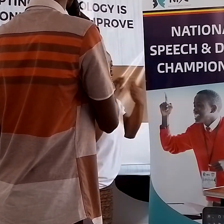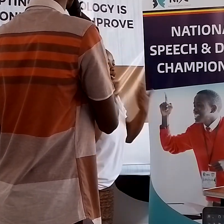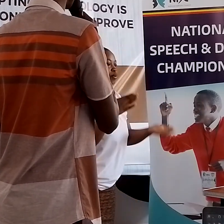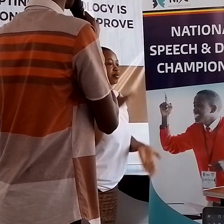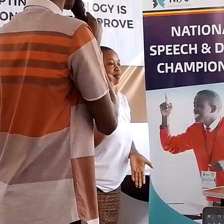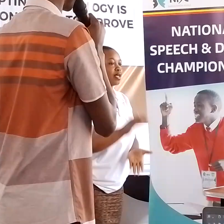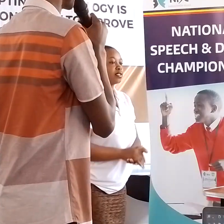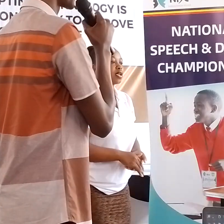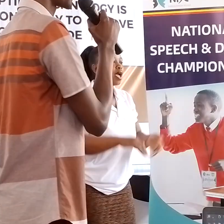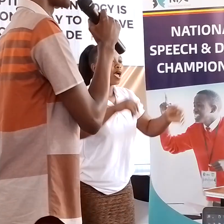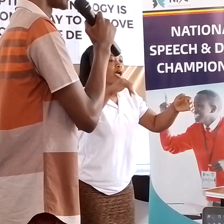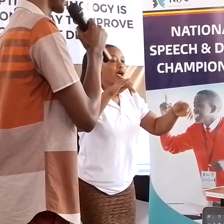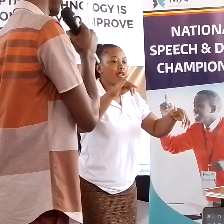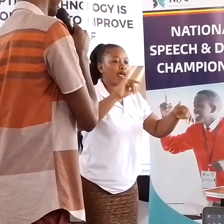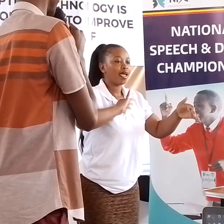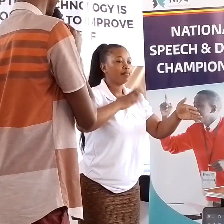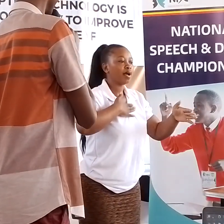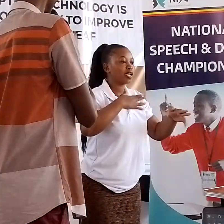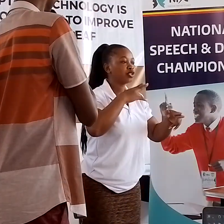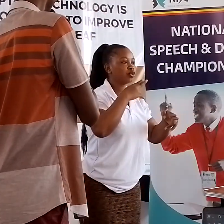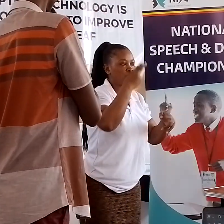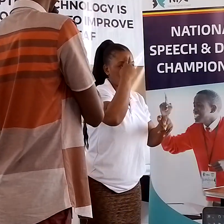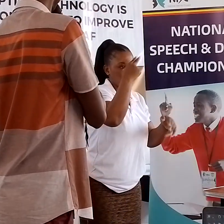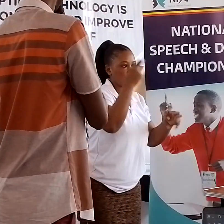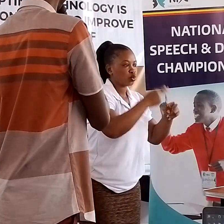City. Thank you so much.